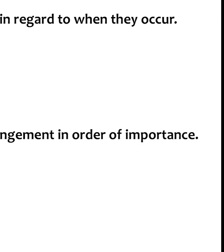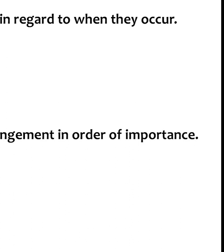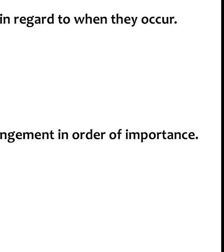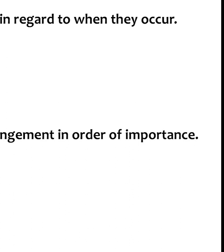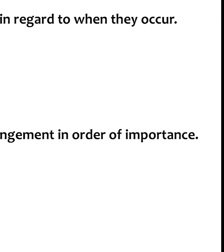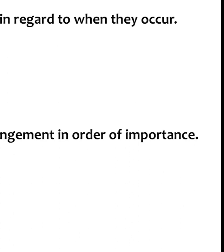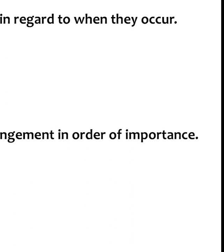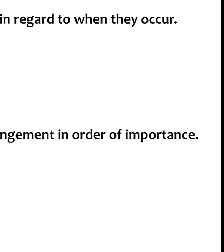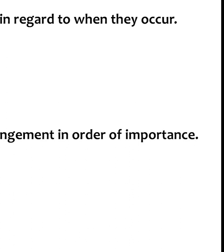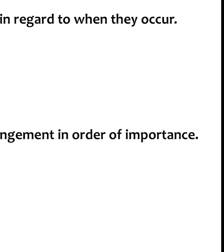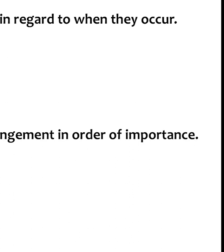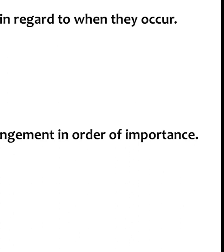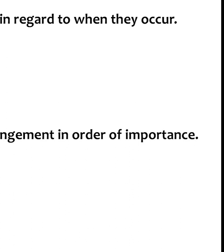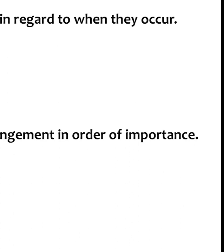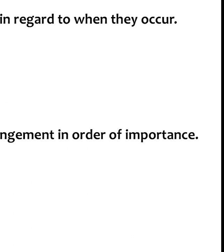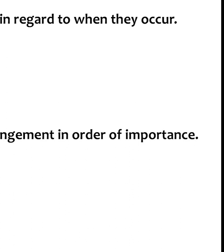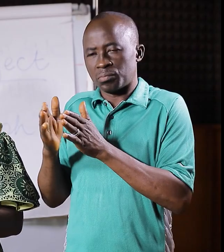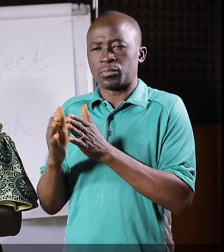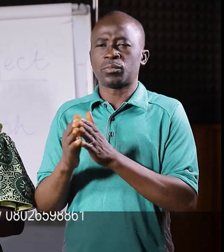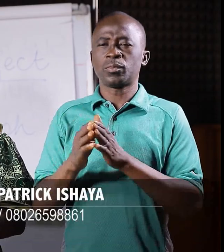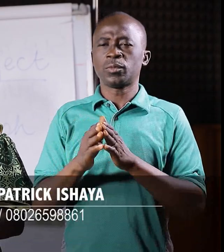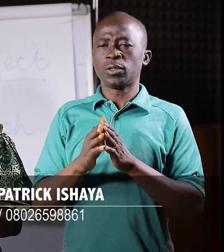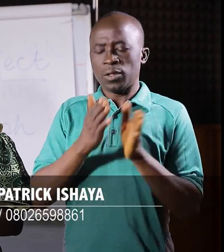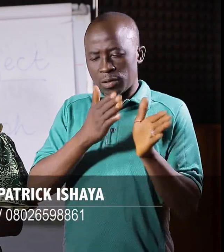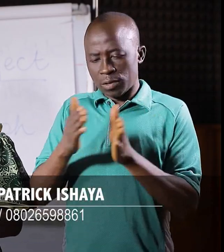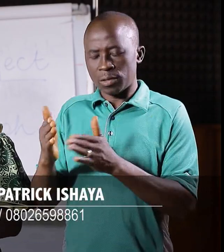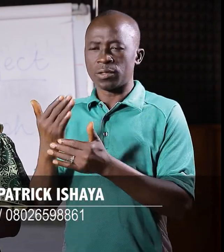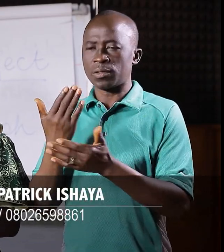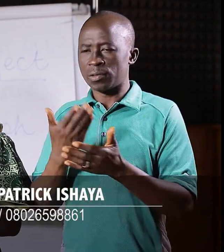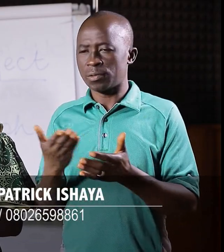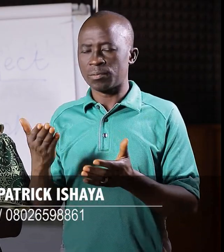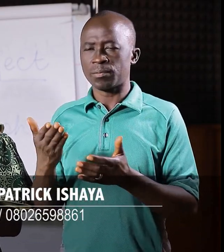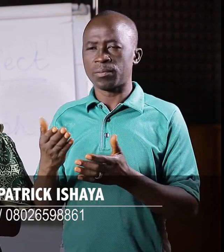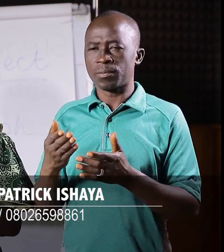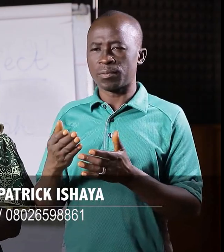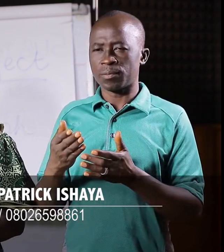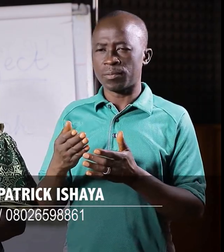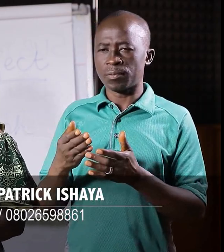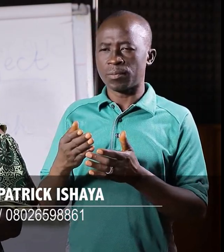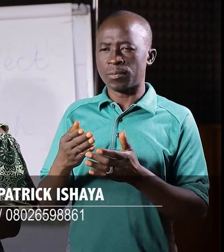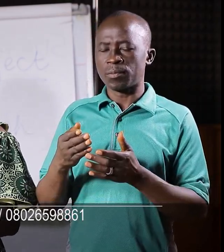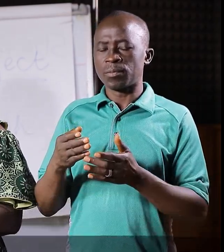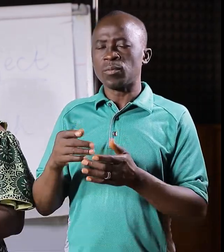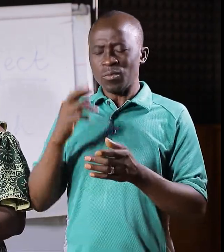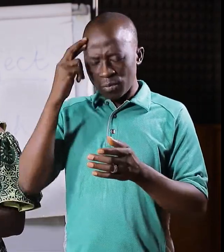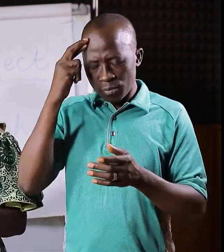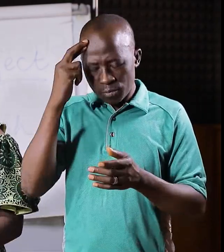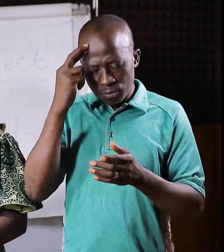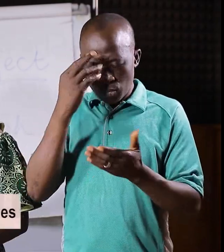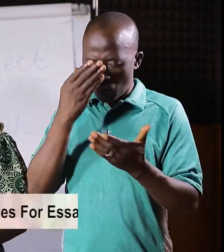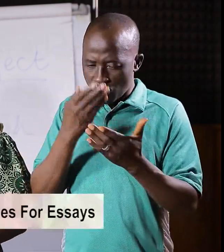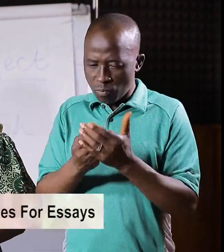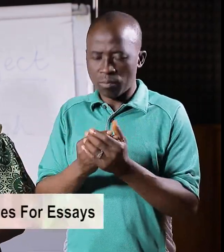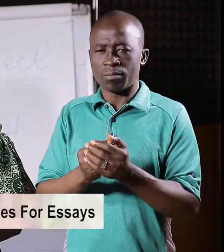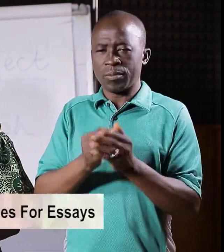logical arrangement in order of importance. Logical arrangement. You need to reason properly, arrange it in order